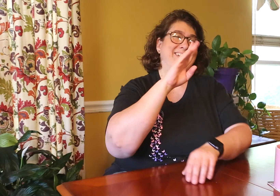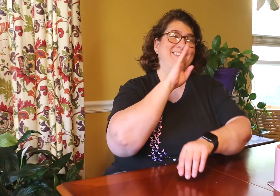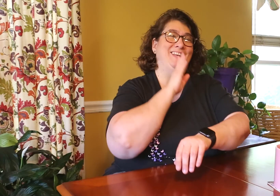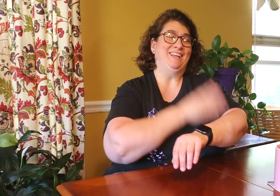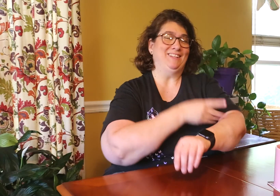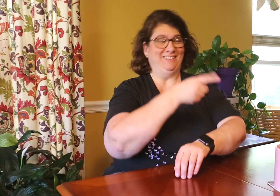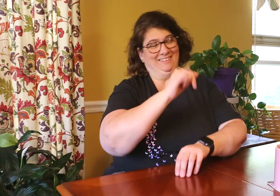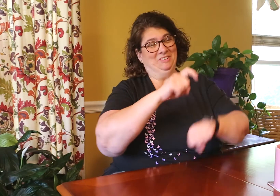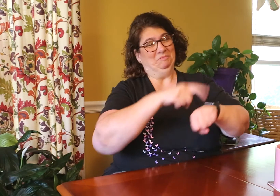granddaughter,